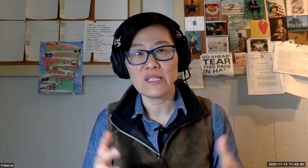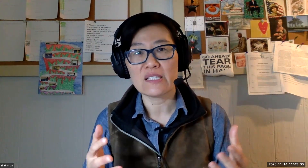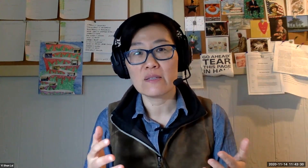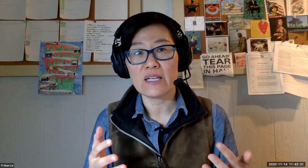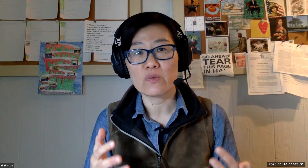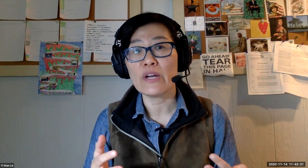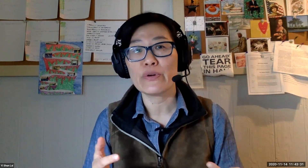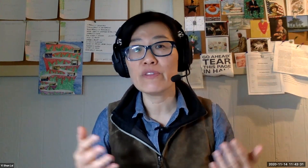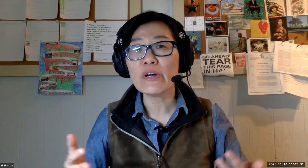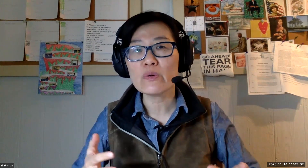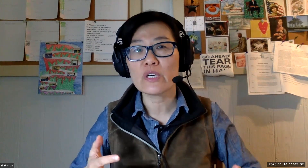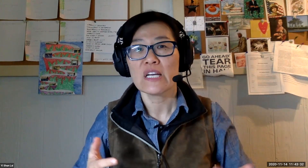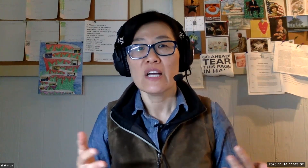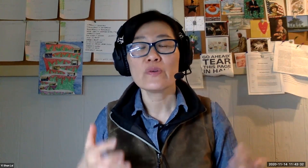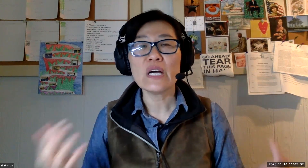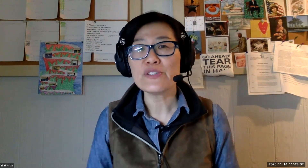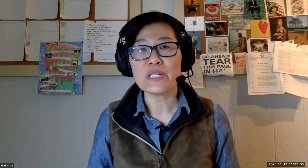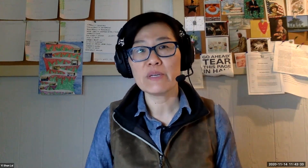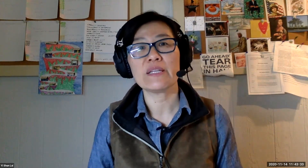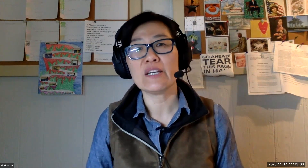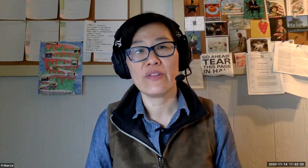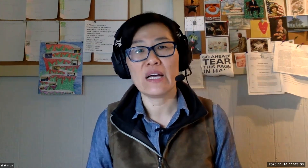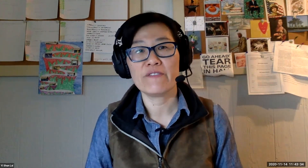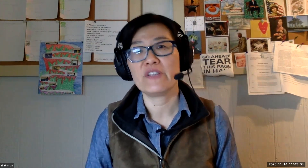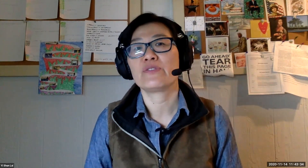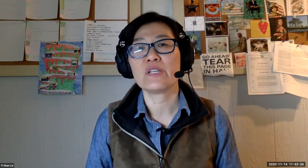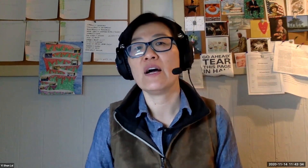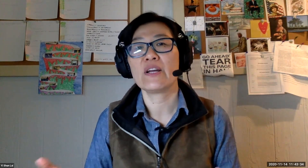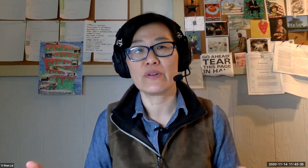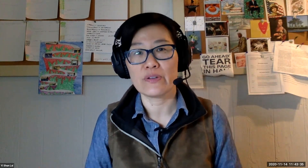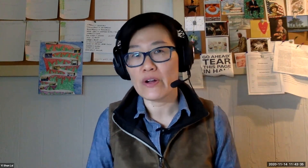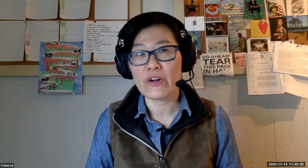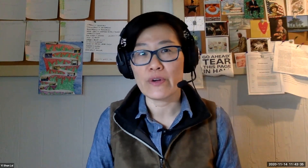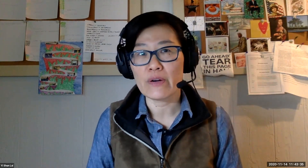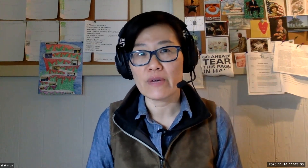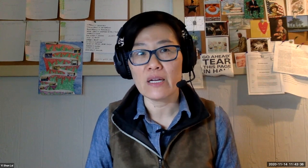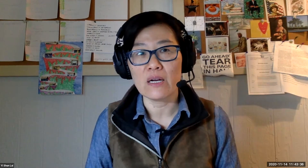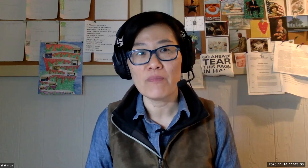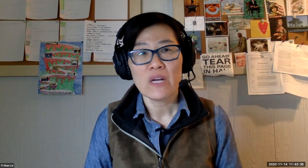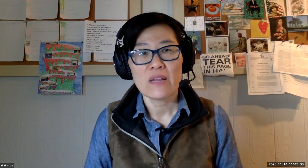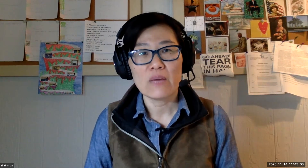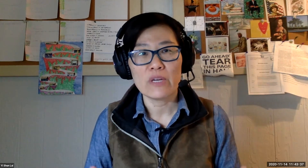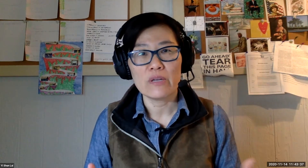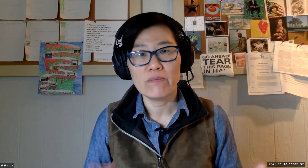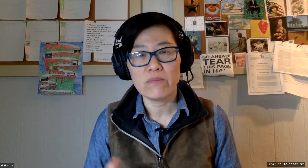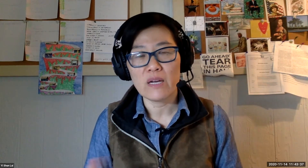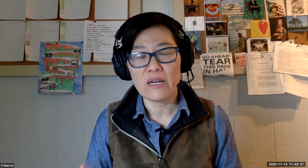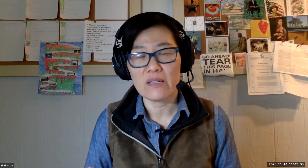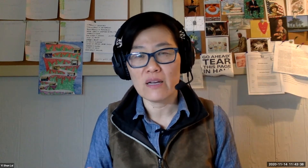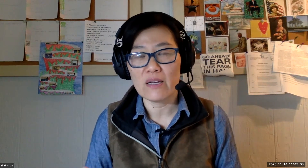part of it because as a writer of longer works, you're not just going to be leaning on that to feed your entire literary career, right? That